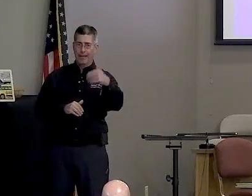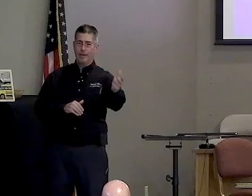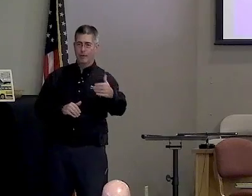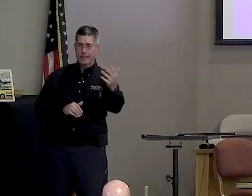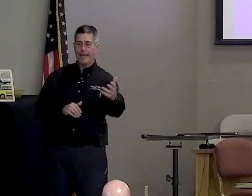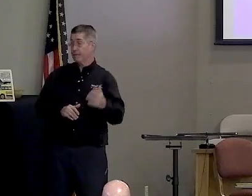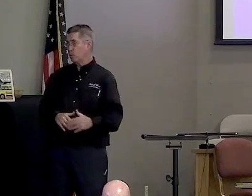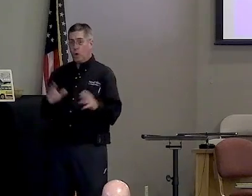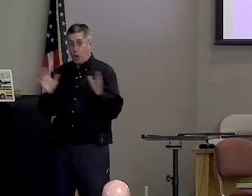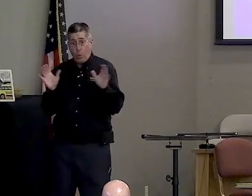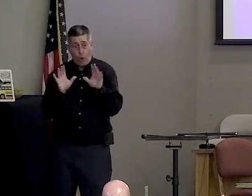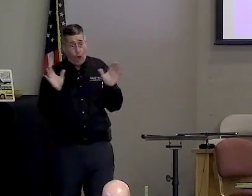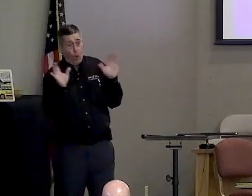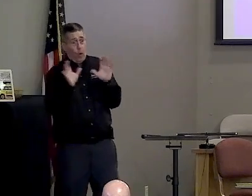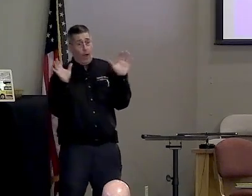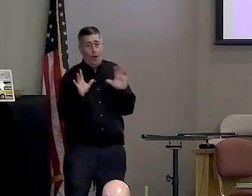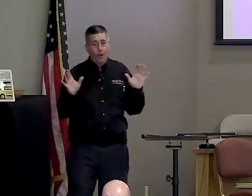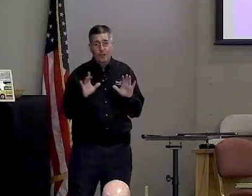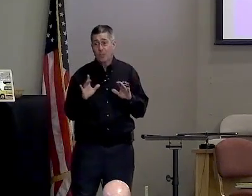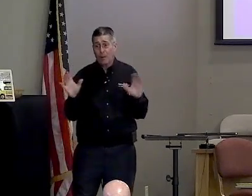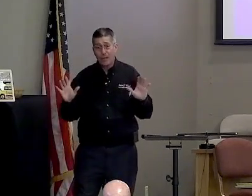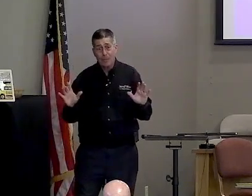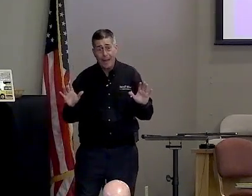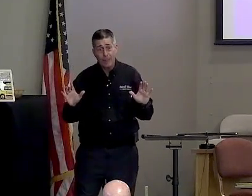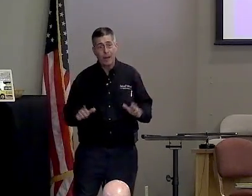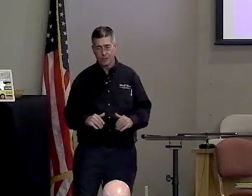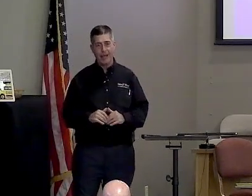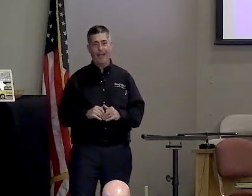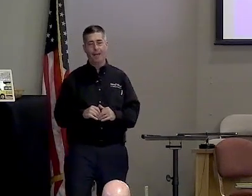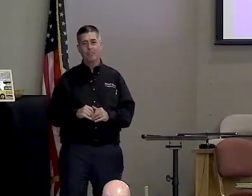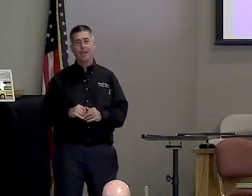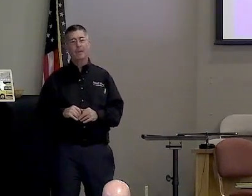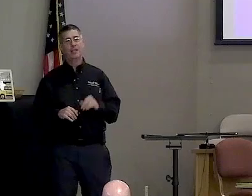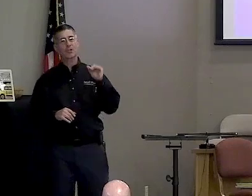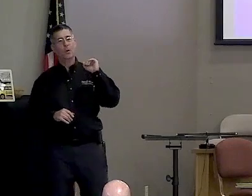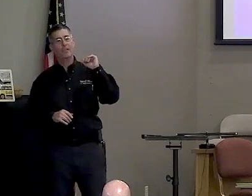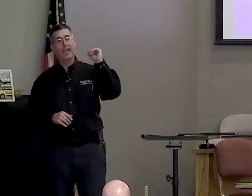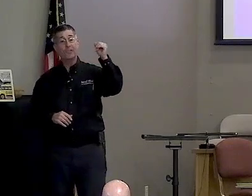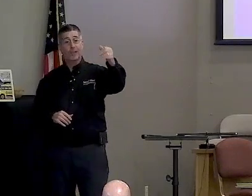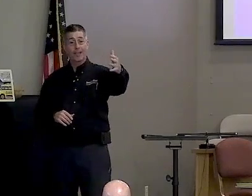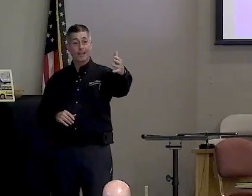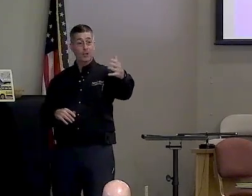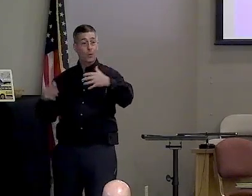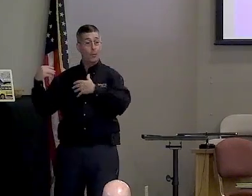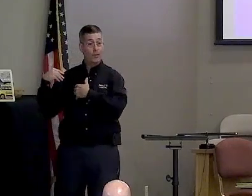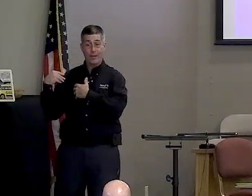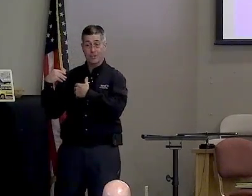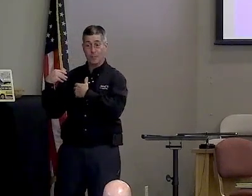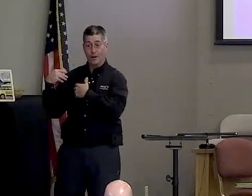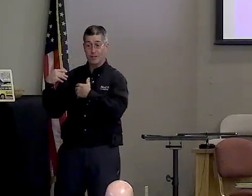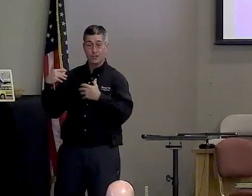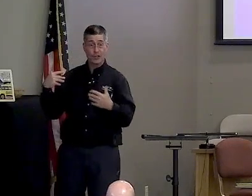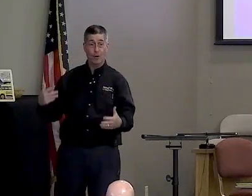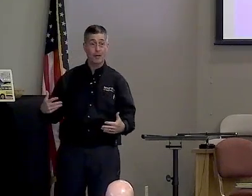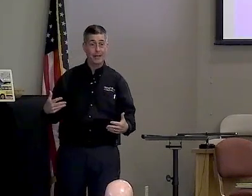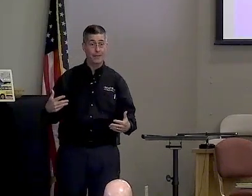lady on a date. I said, whoa, whoa, whoa, just by raising my eyebrows? Yeah. Because the way they think and the way we think as Americans is totally different.